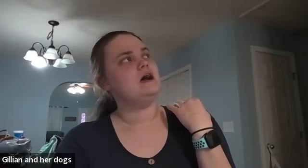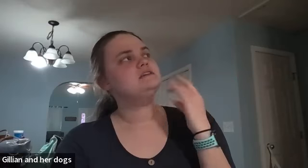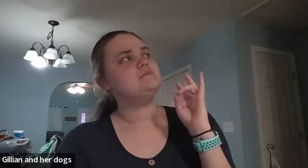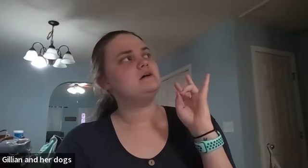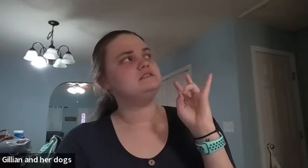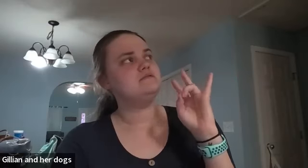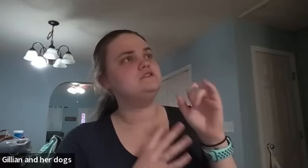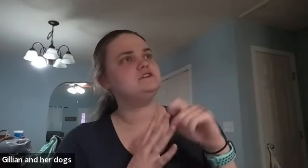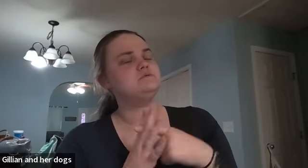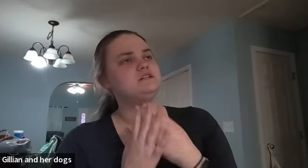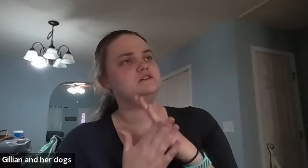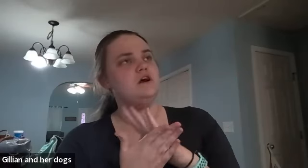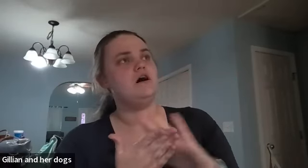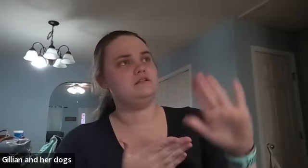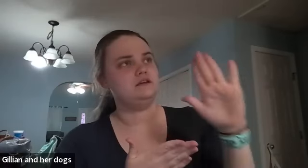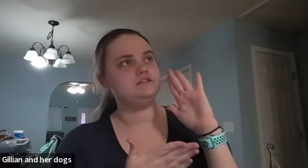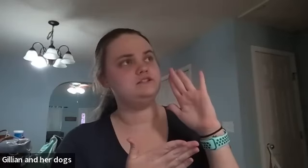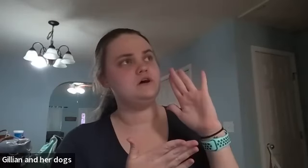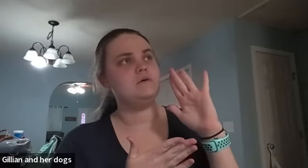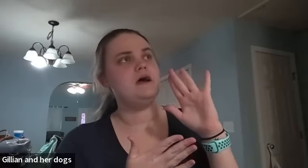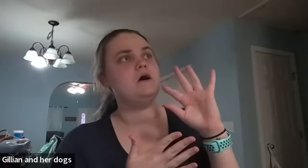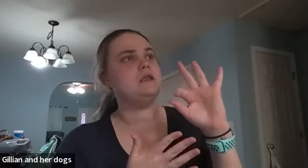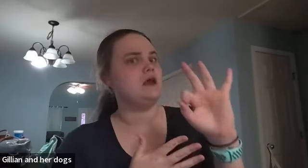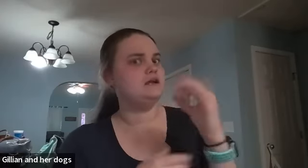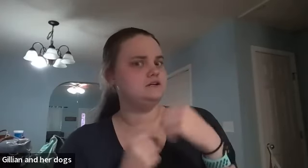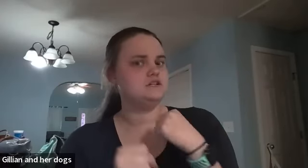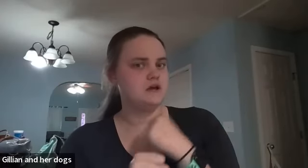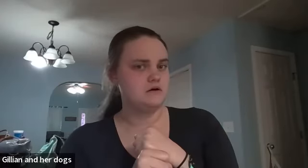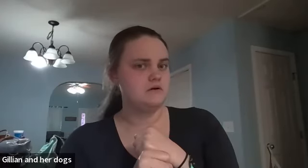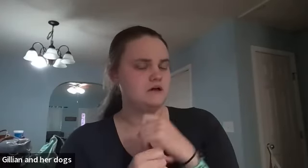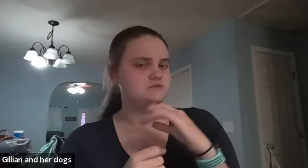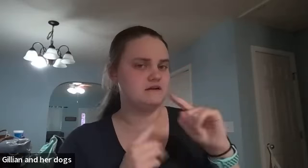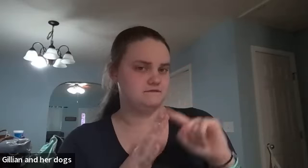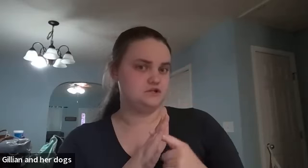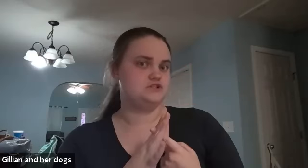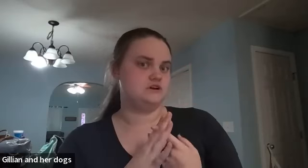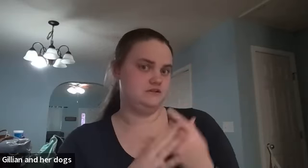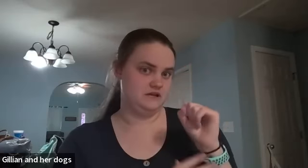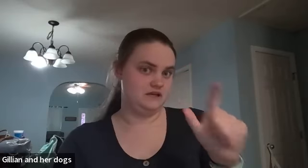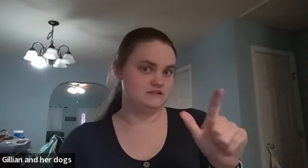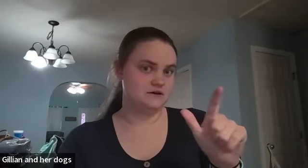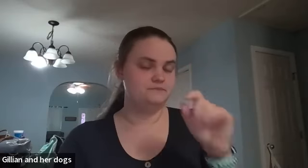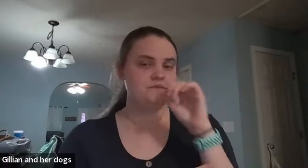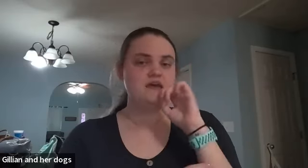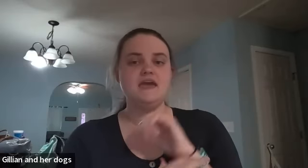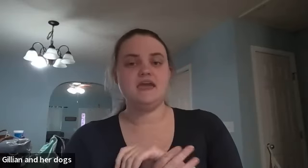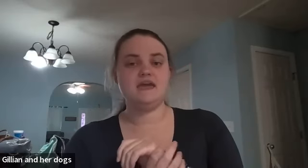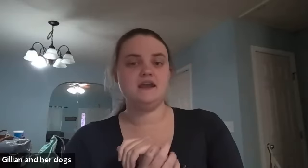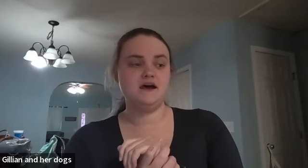would say about 7 years ago is when I started college. So about 9 years ago is when I first started learning ASL.